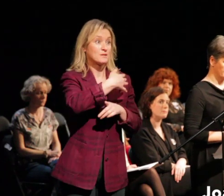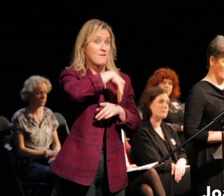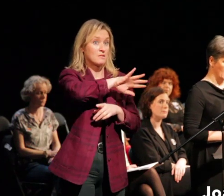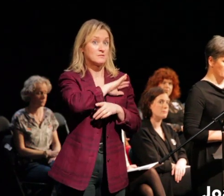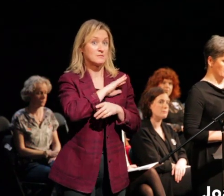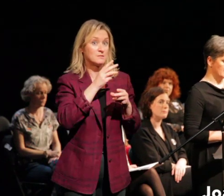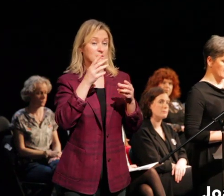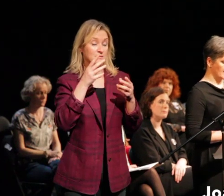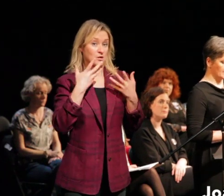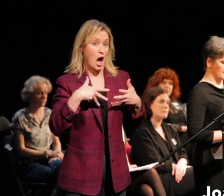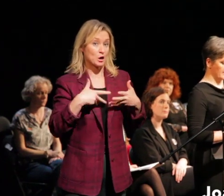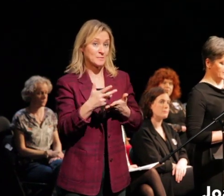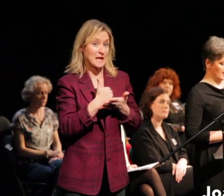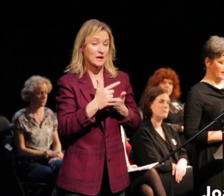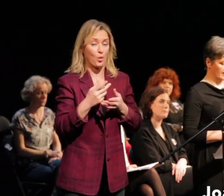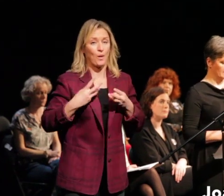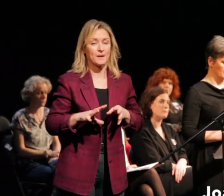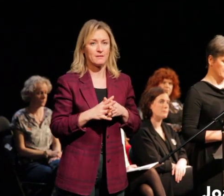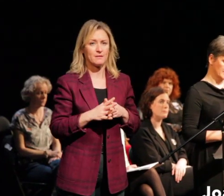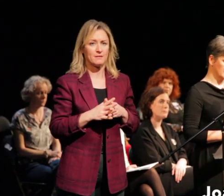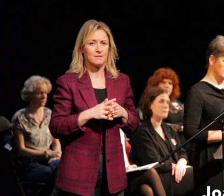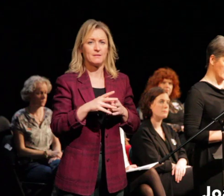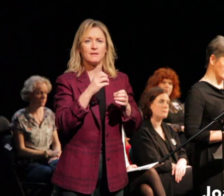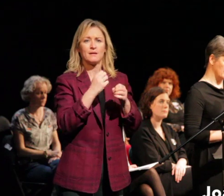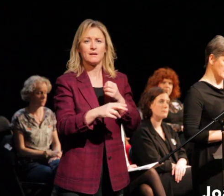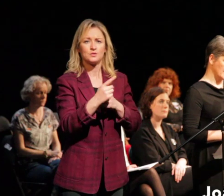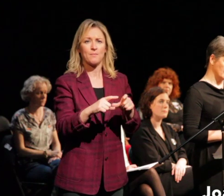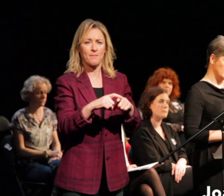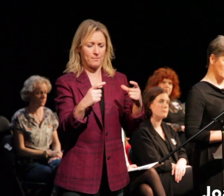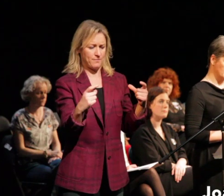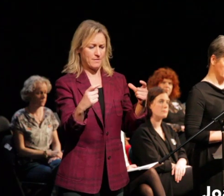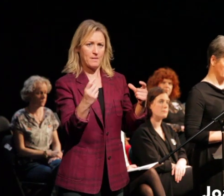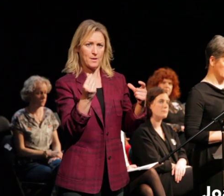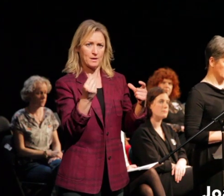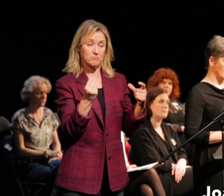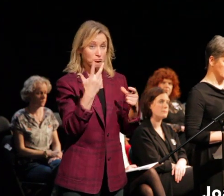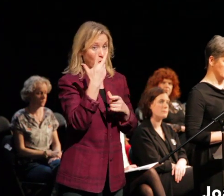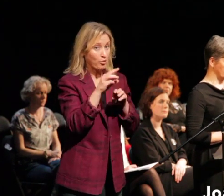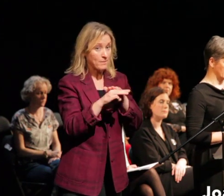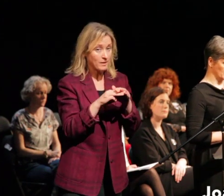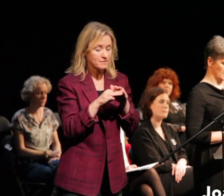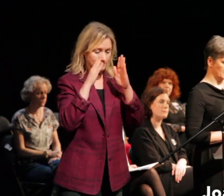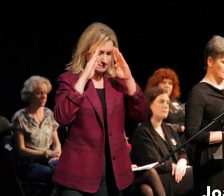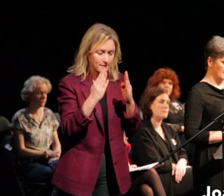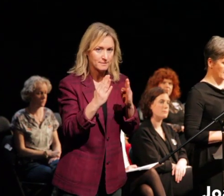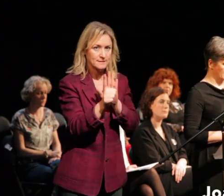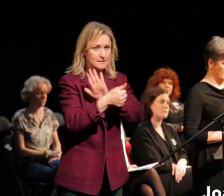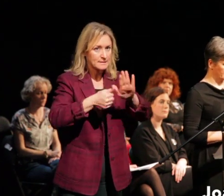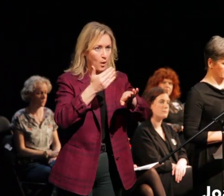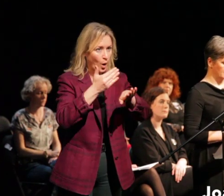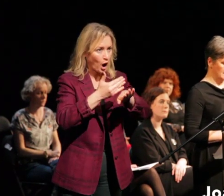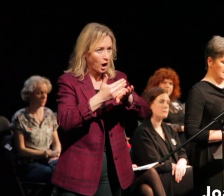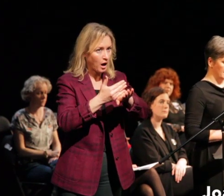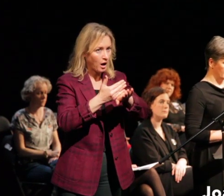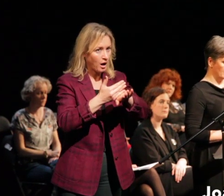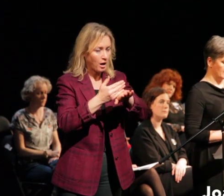female. But still, I look at my paycheck at the end of the production, having spent on average 3 months of dedicated and skilled work, and I